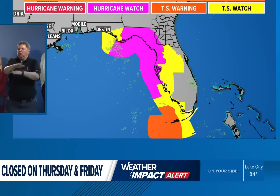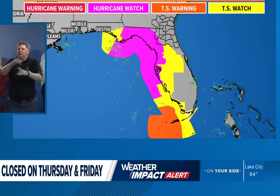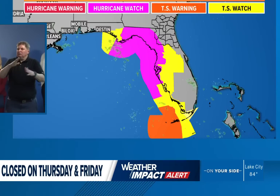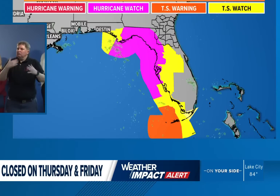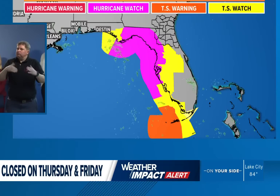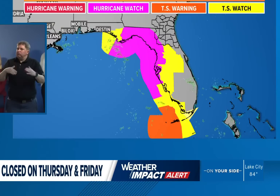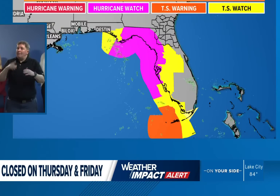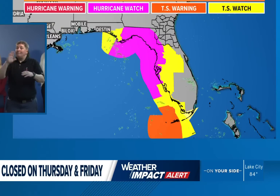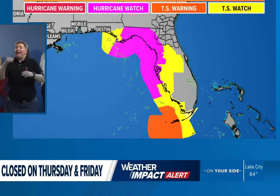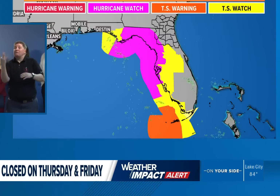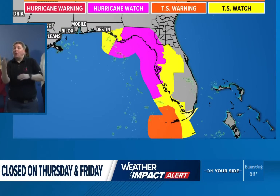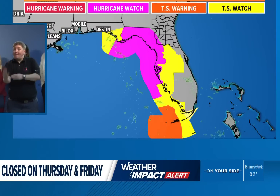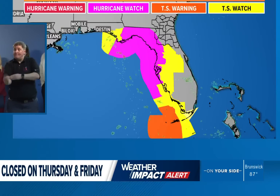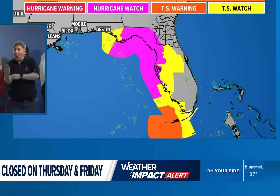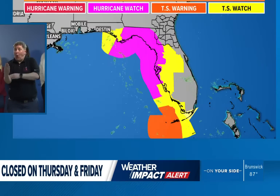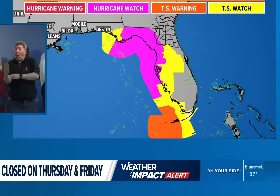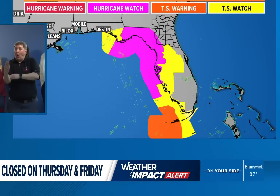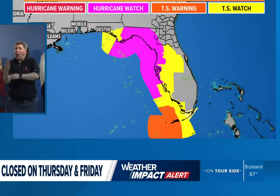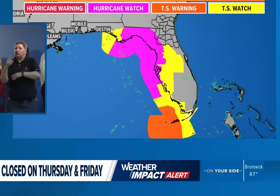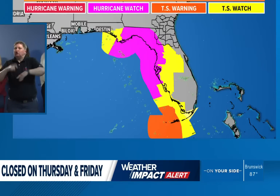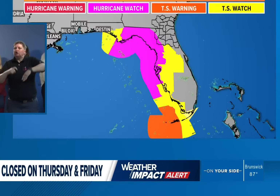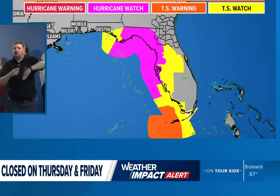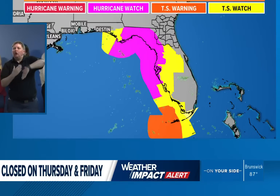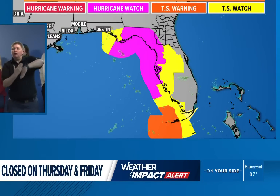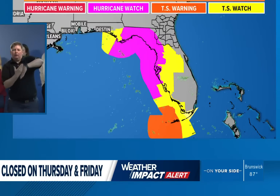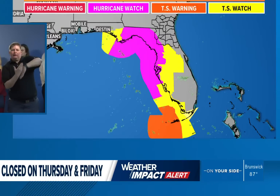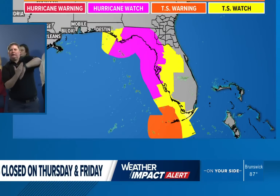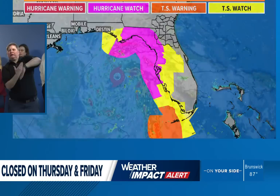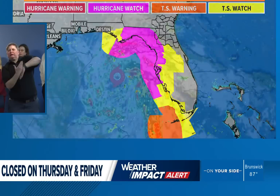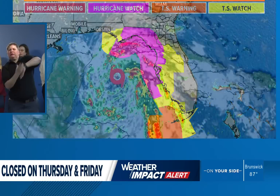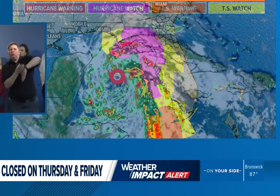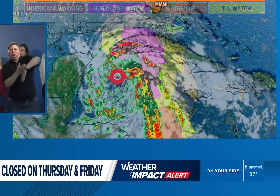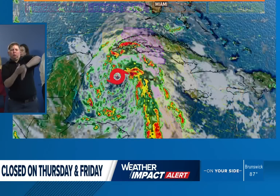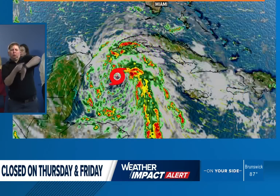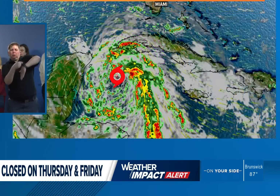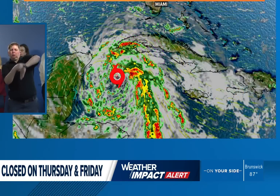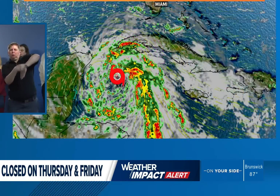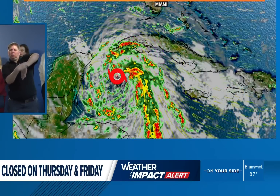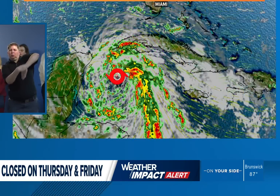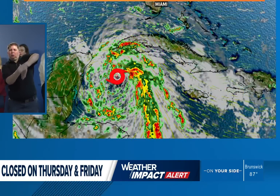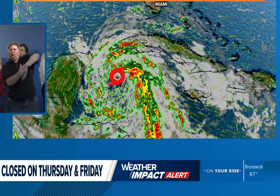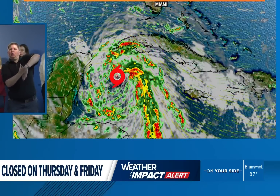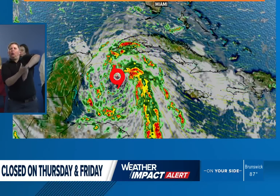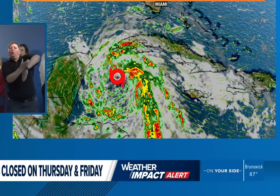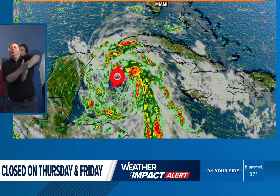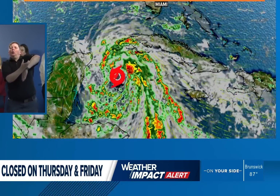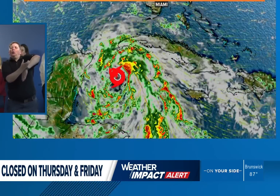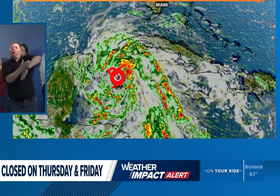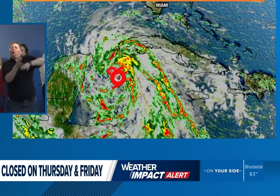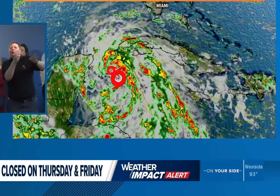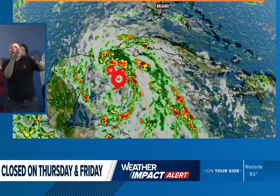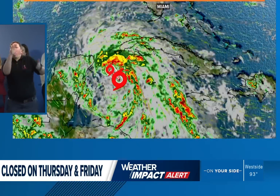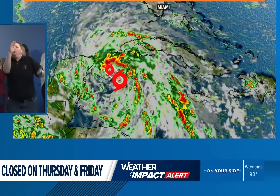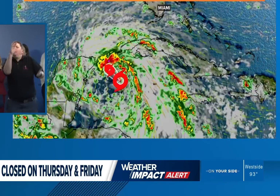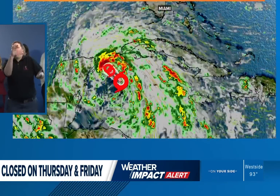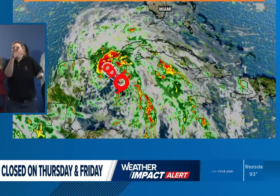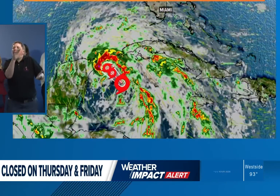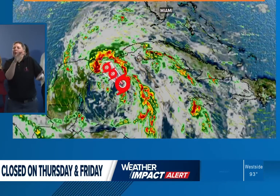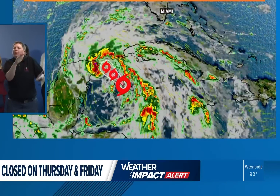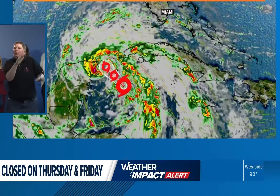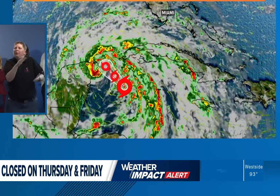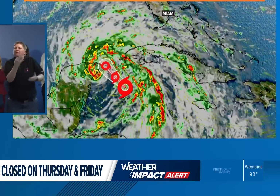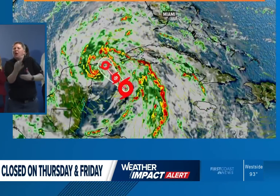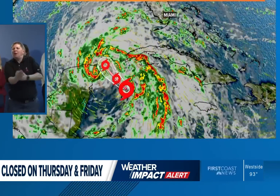inland and north, and we should see a decrease below tropical storm strength by Friday morning come sunrise. Now, before